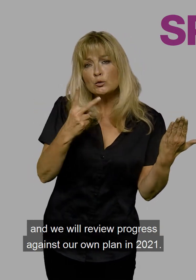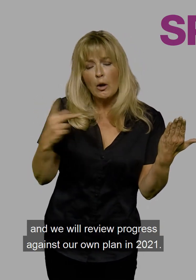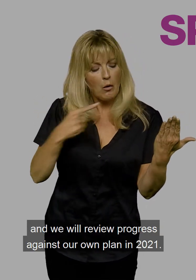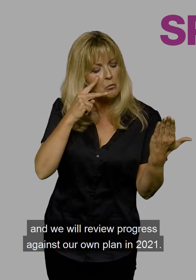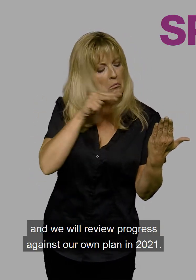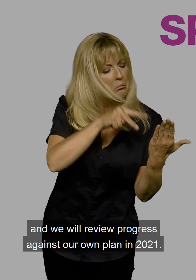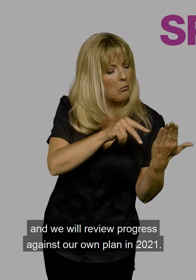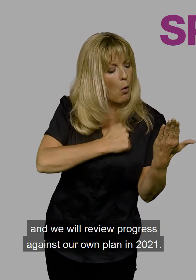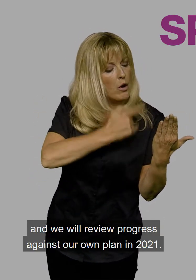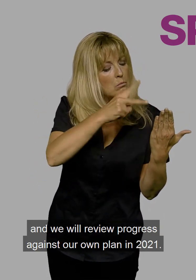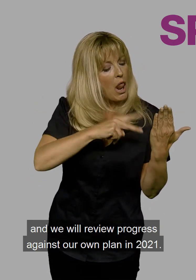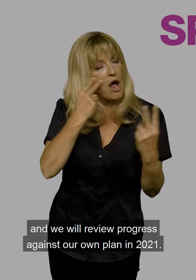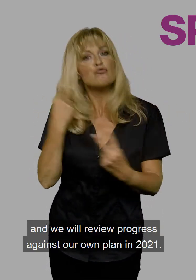2021.